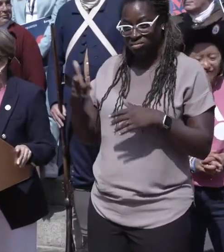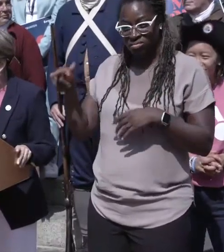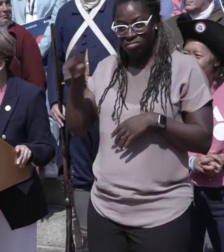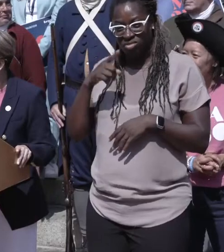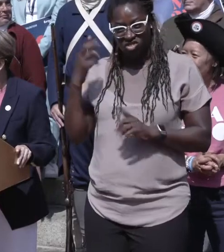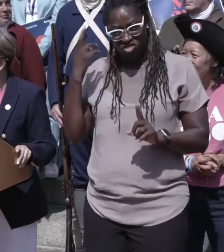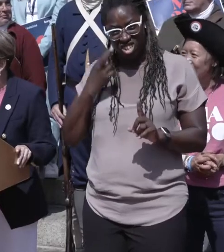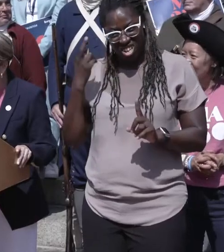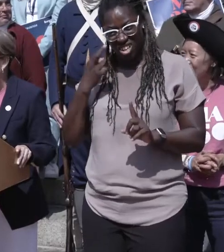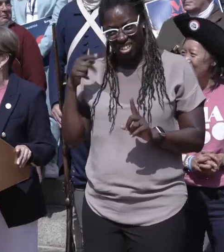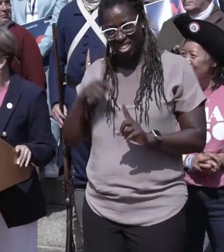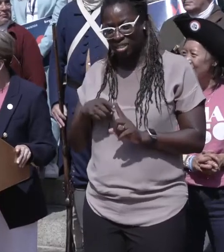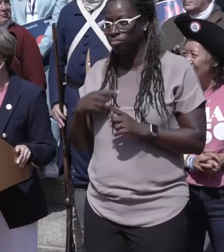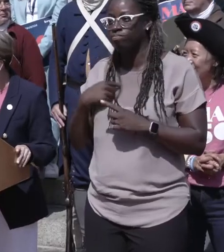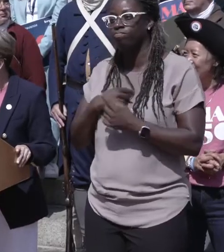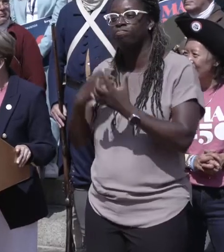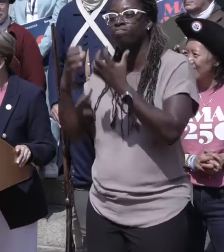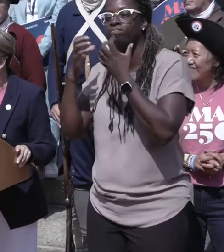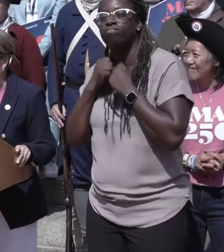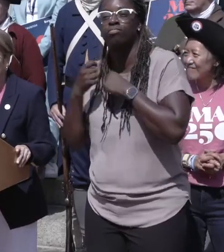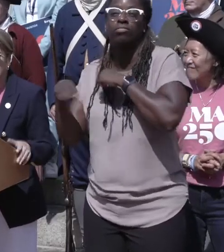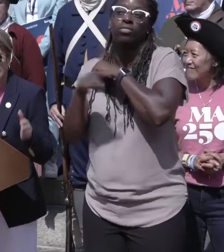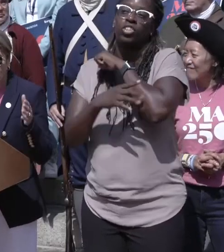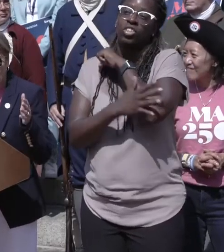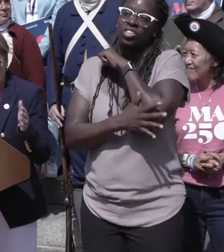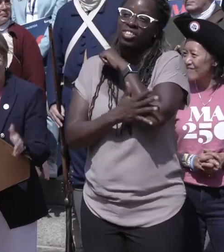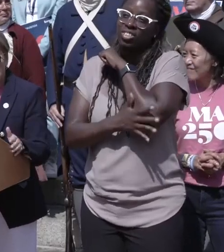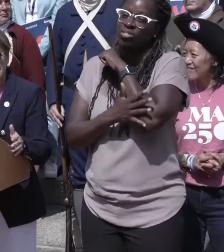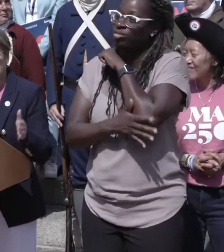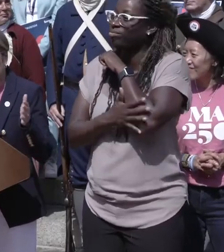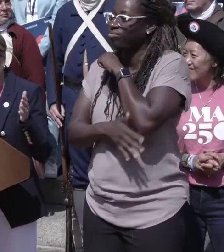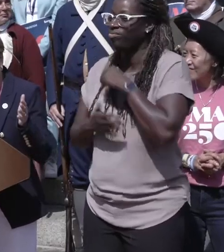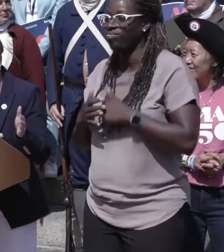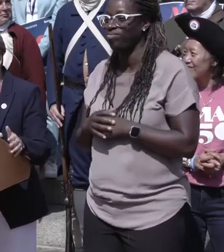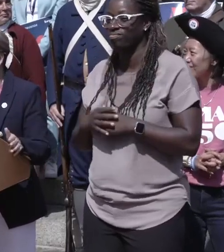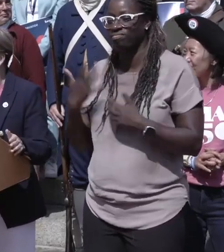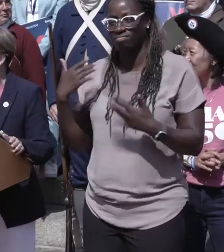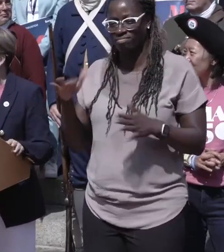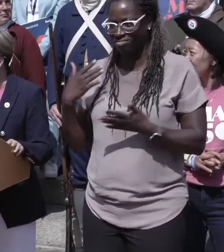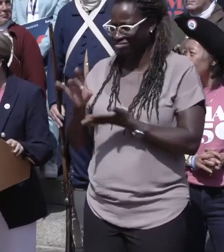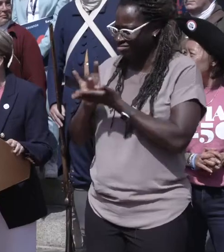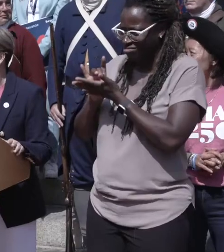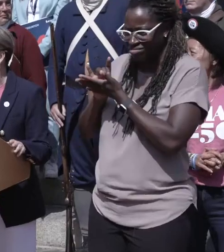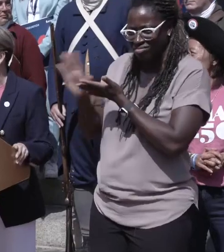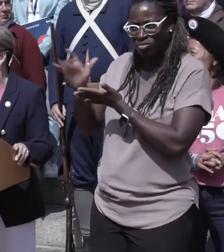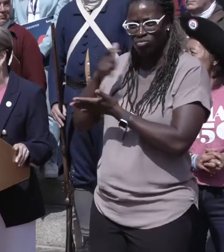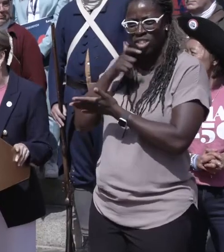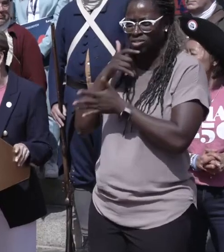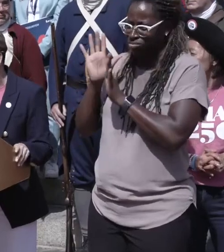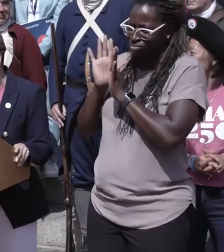really represents all that we're going to celebrate this year, giving us hope, giving us inspiration,